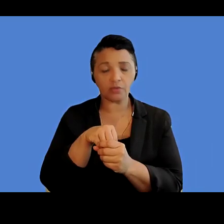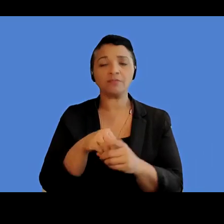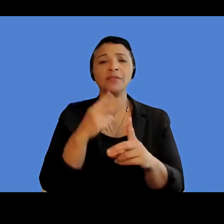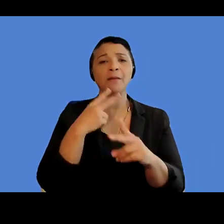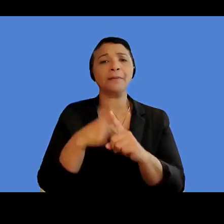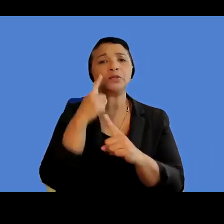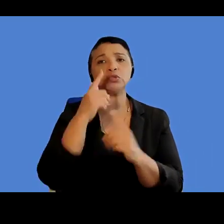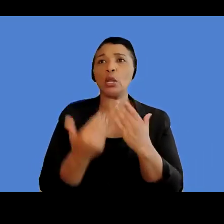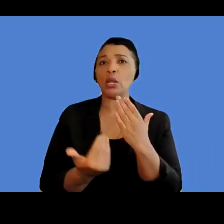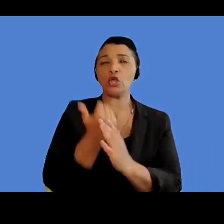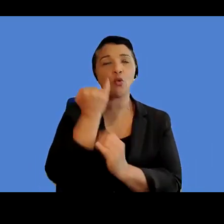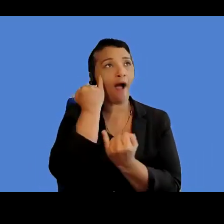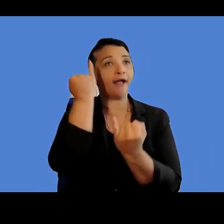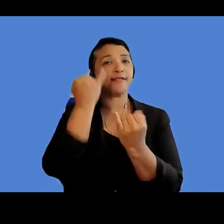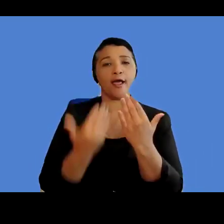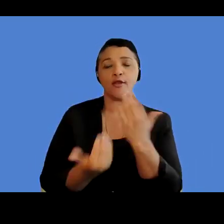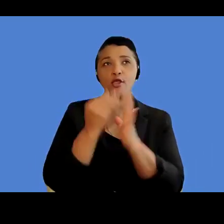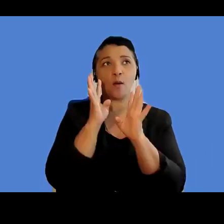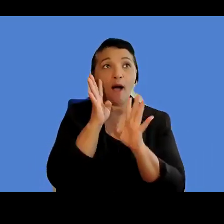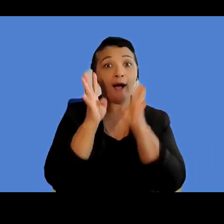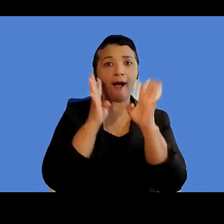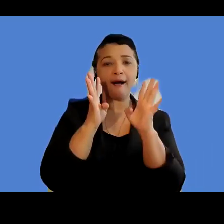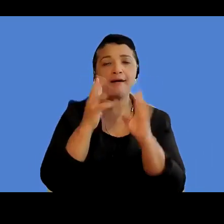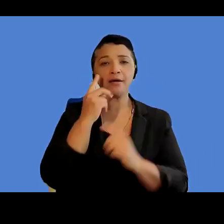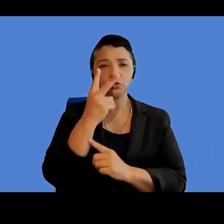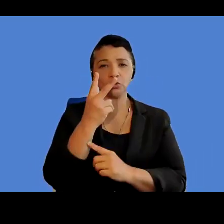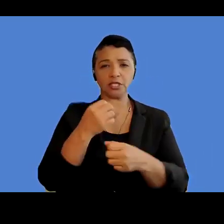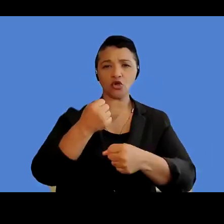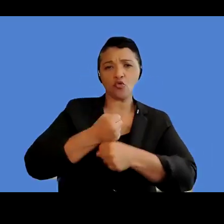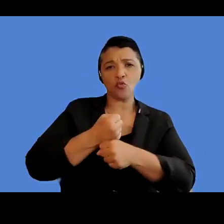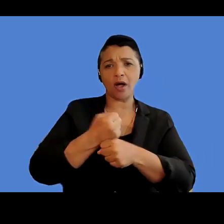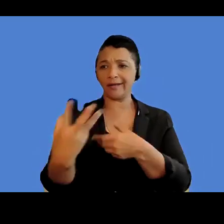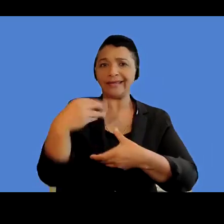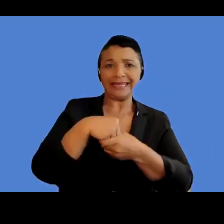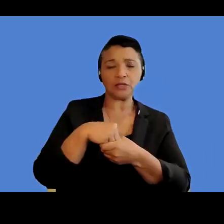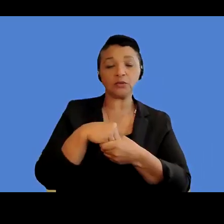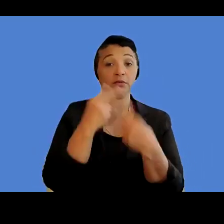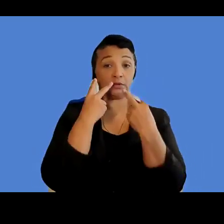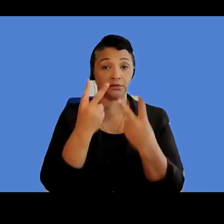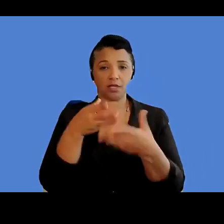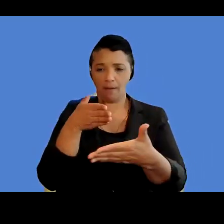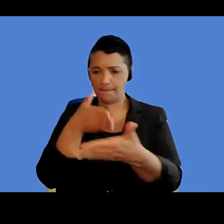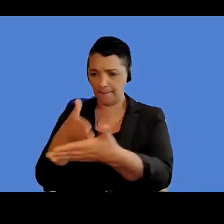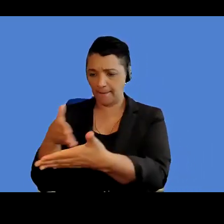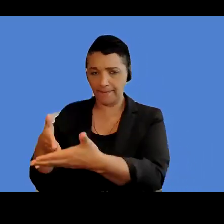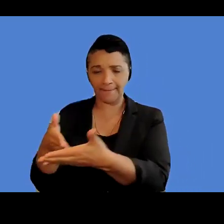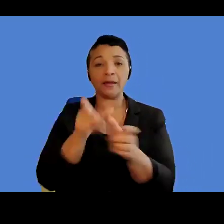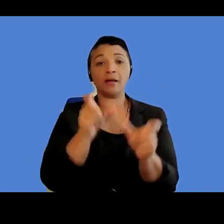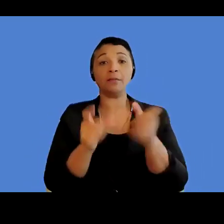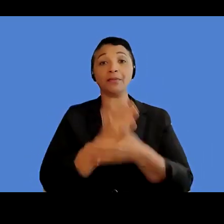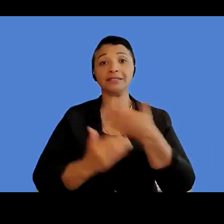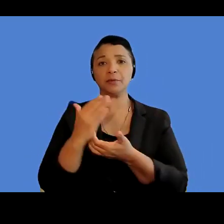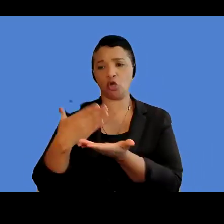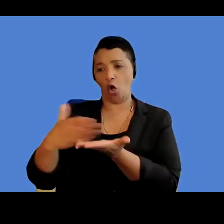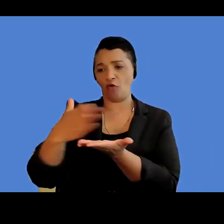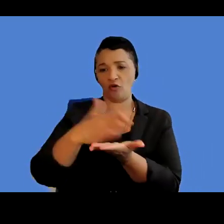practices to address the challenges that are faced by persons with